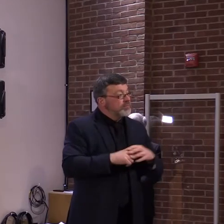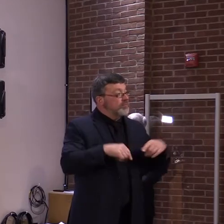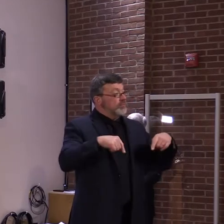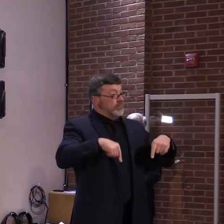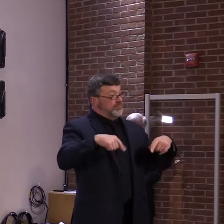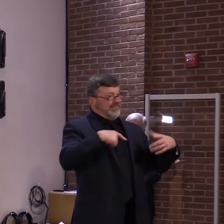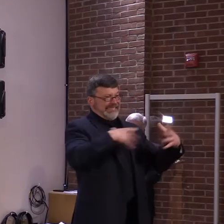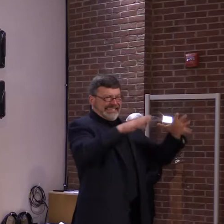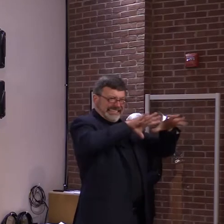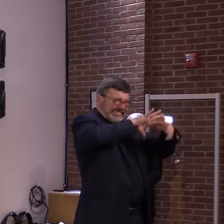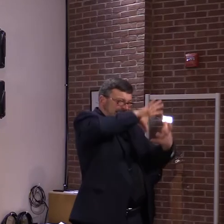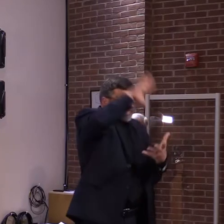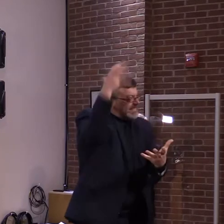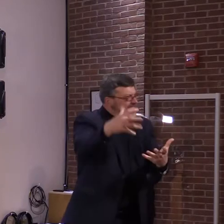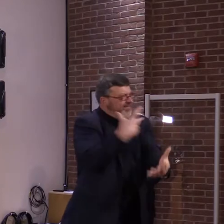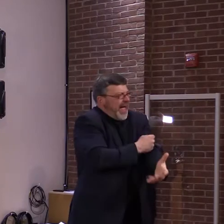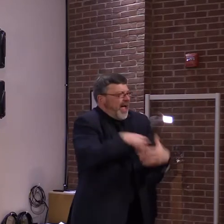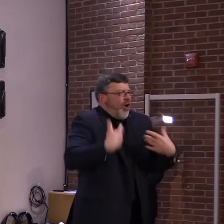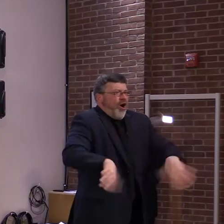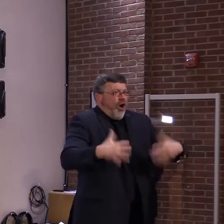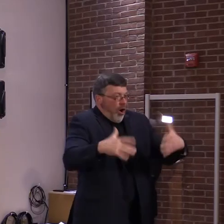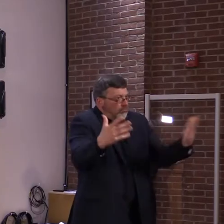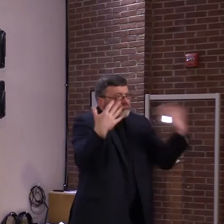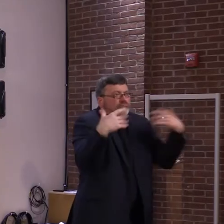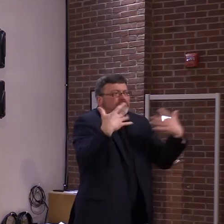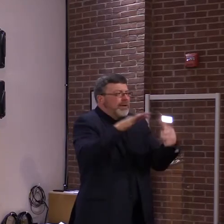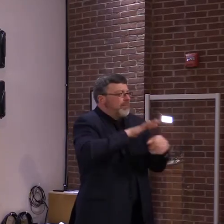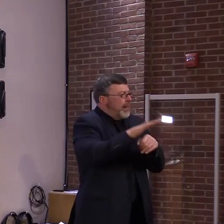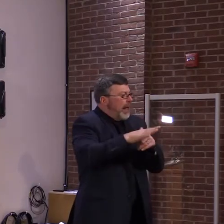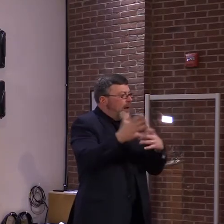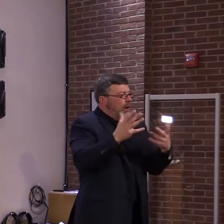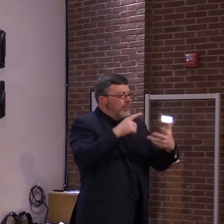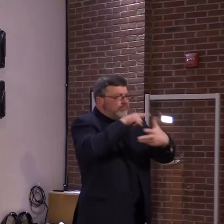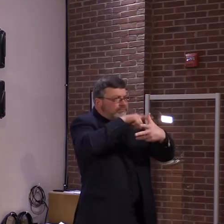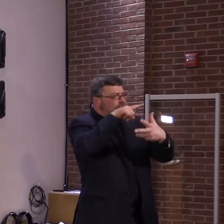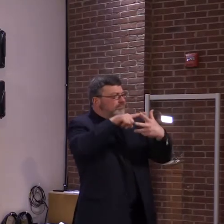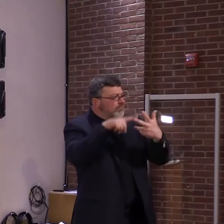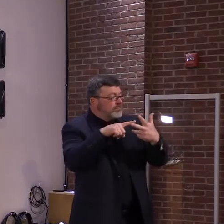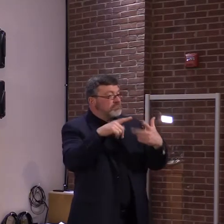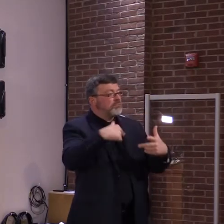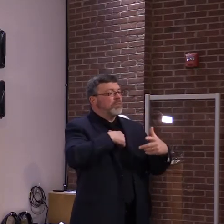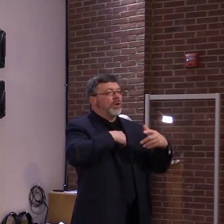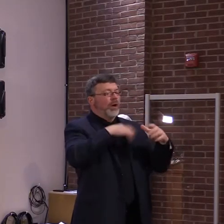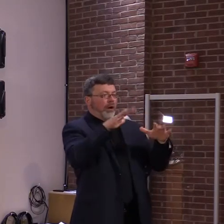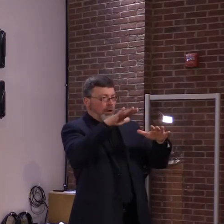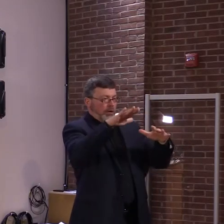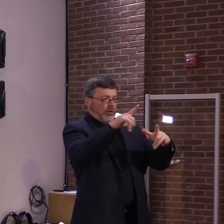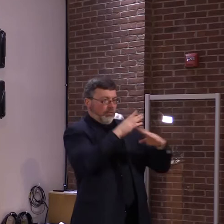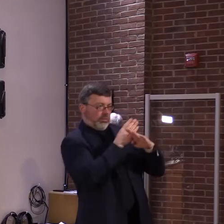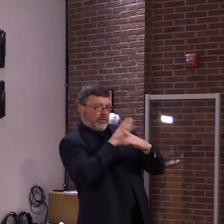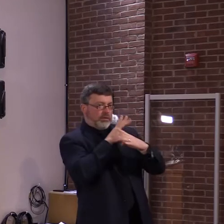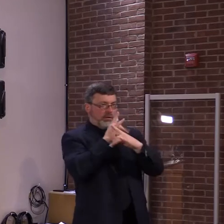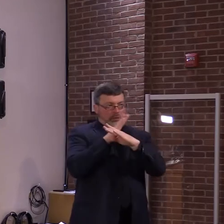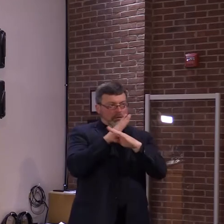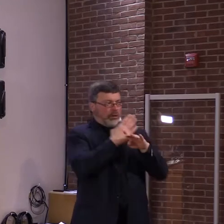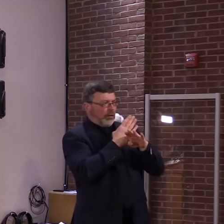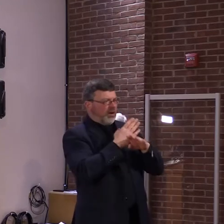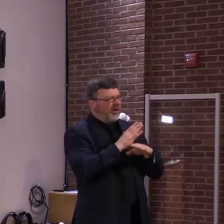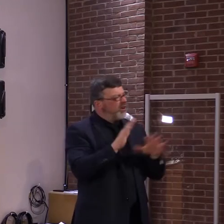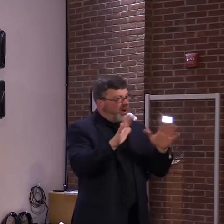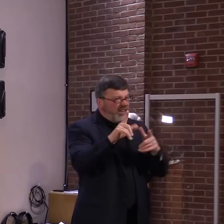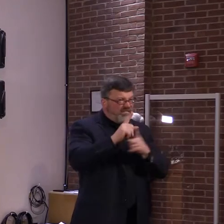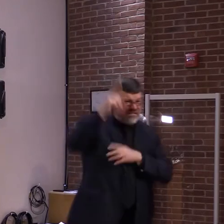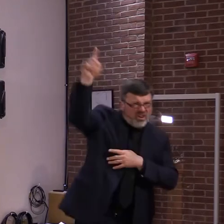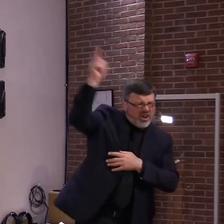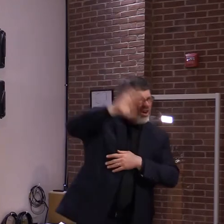With drive-throughs, walk-ins, and whatever other ways we can think of, we're going to make it as easy and convenient as possible for you to do